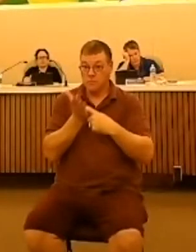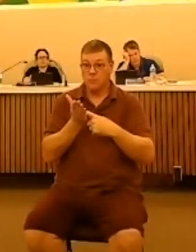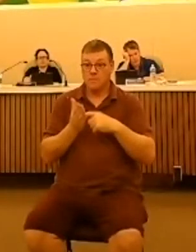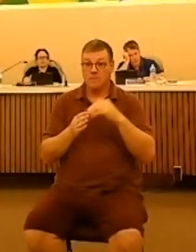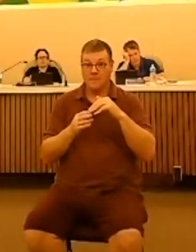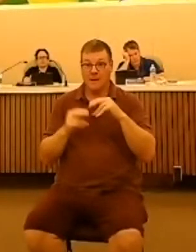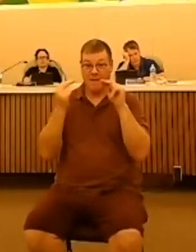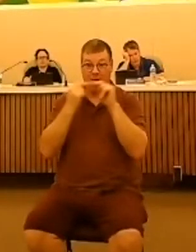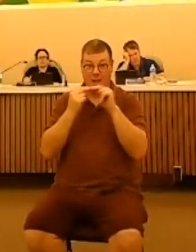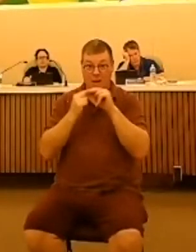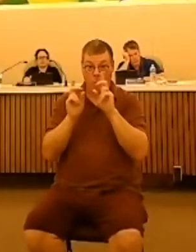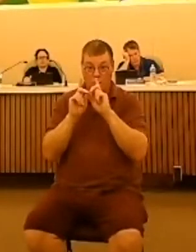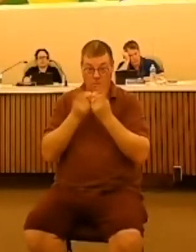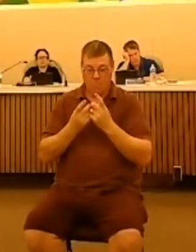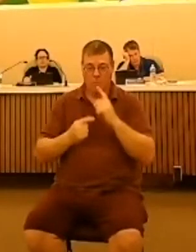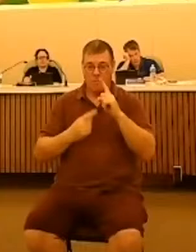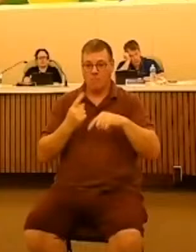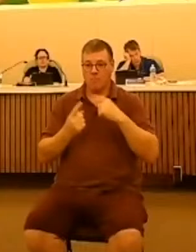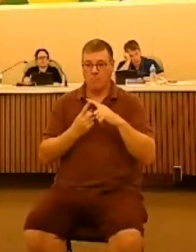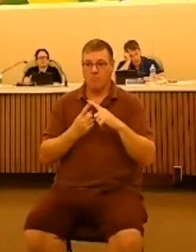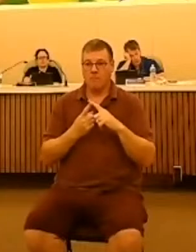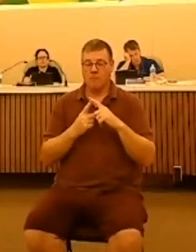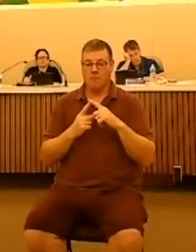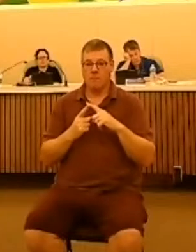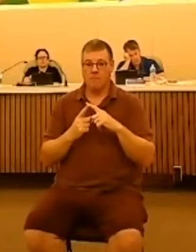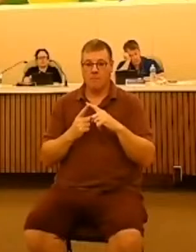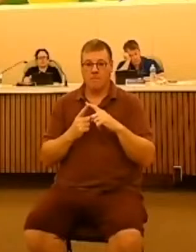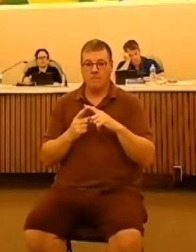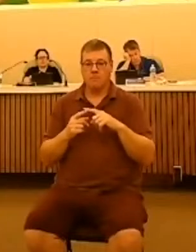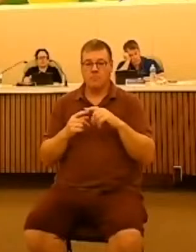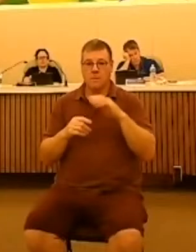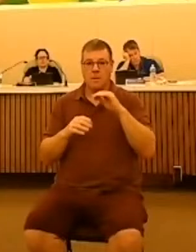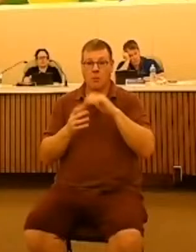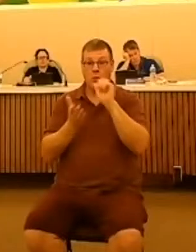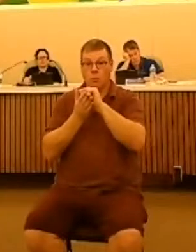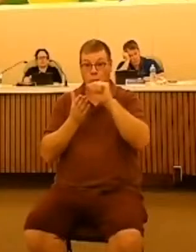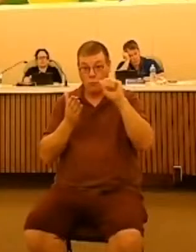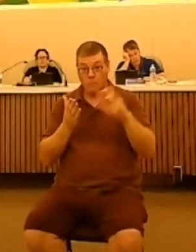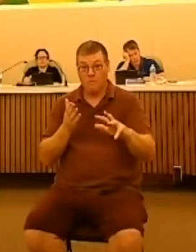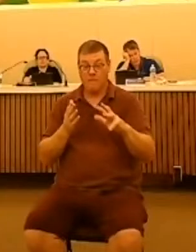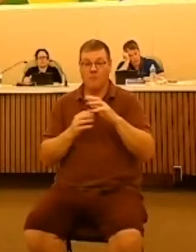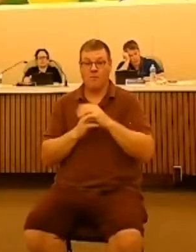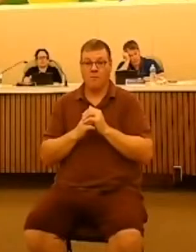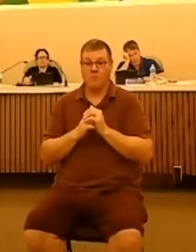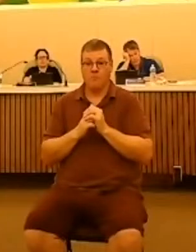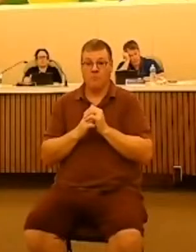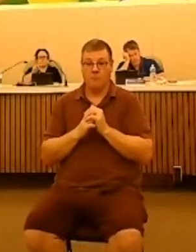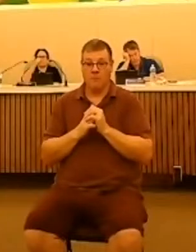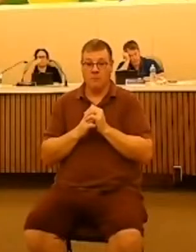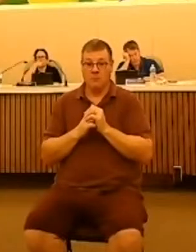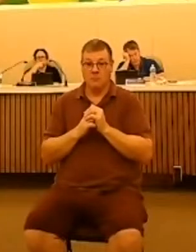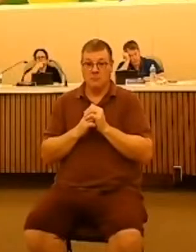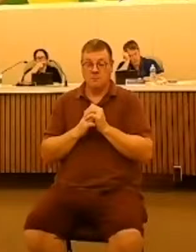the highway department about I'll refer to them as the removable